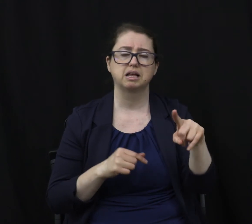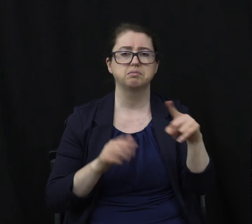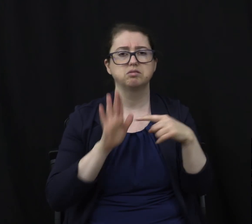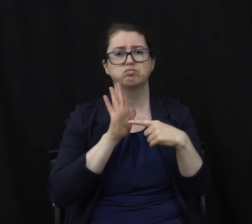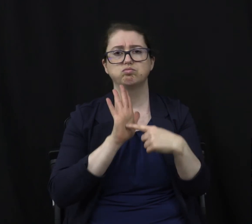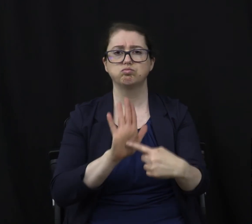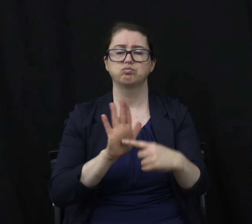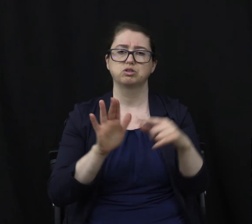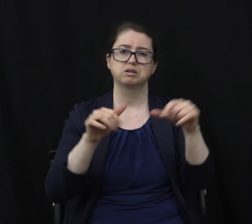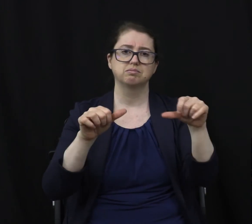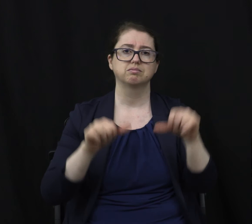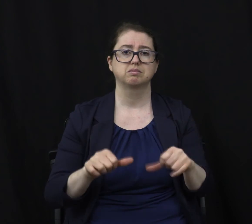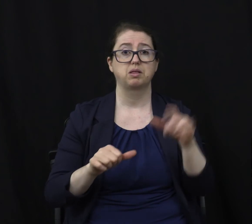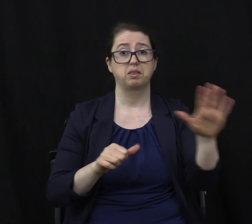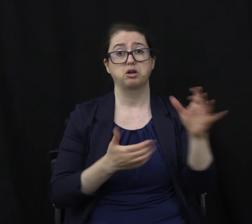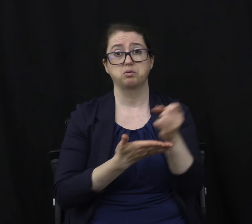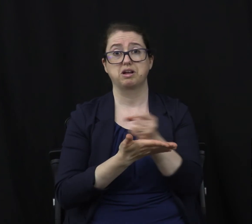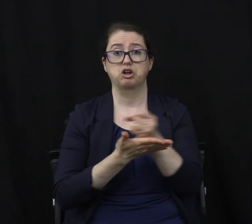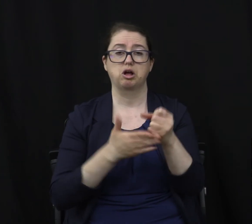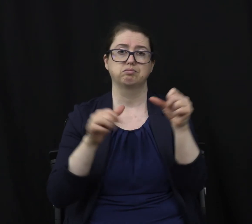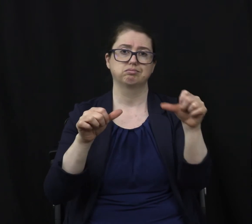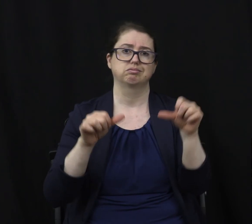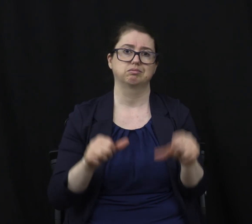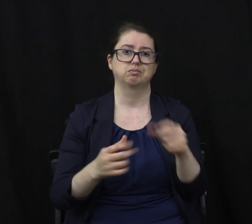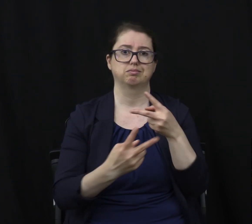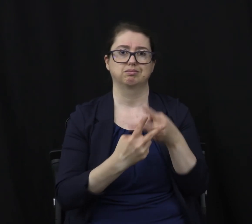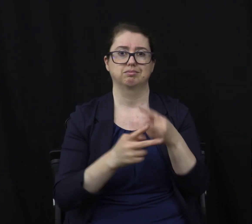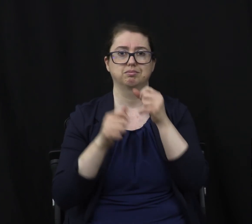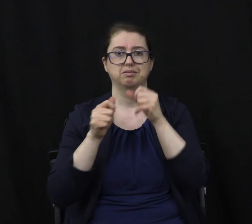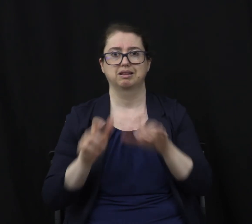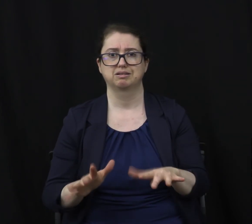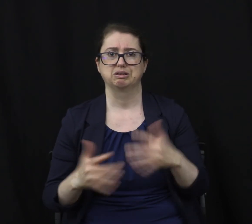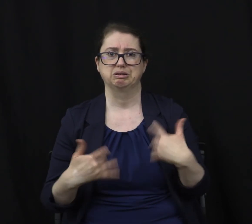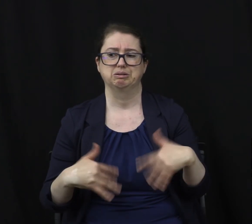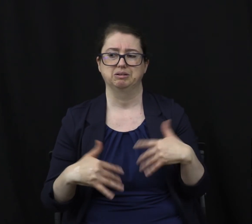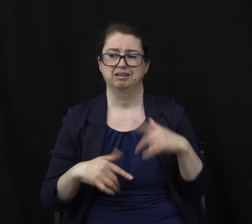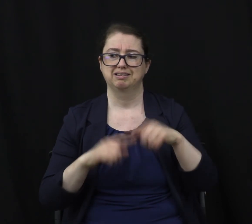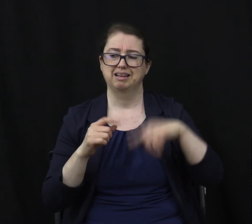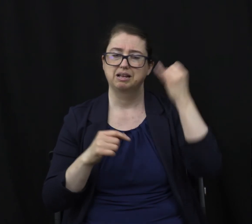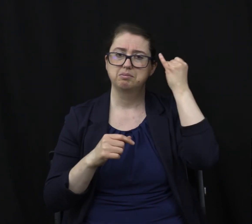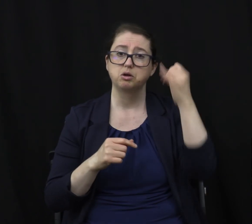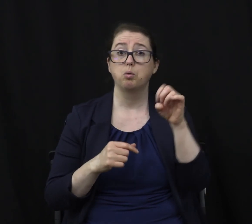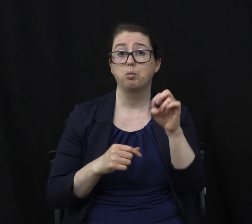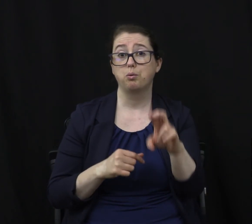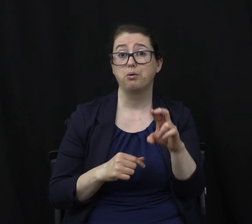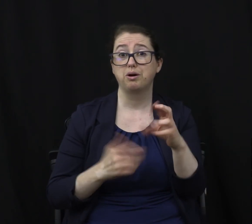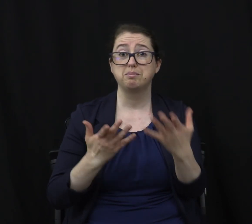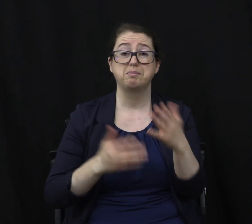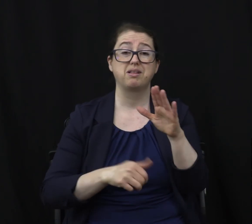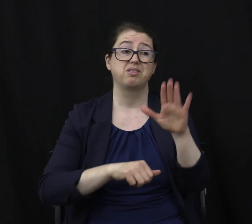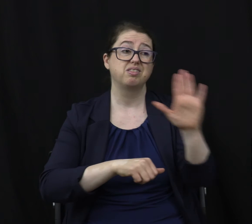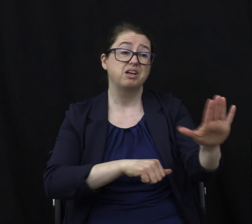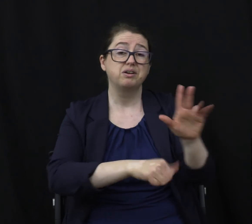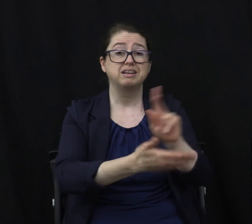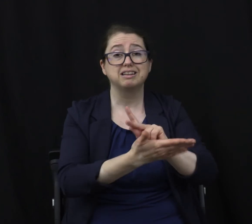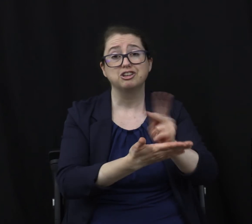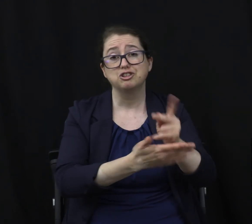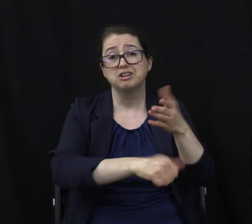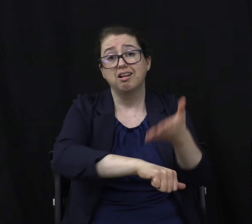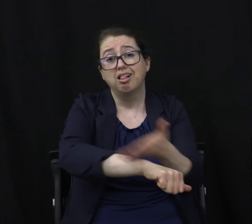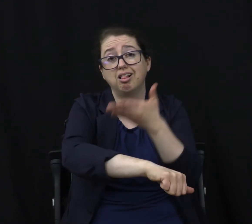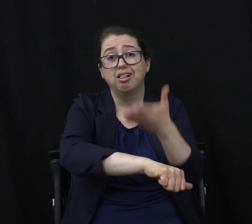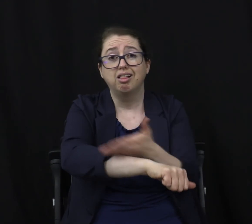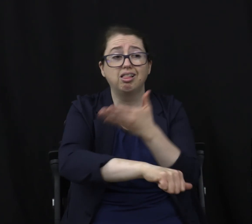statement, followed by #blessed. Or what about that remodeled kitchen or the new car in their driveway?